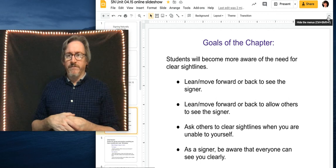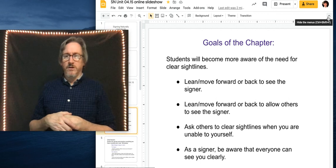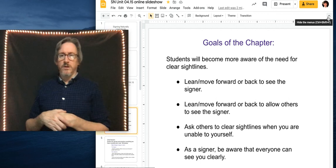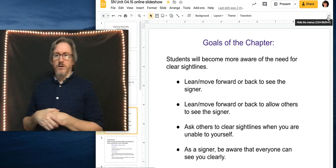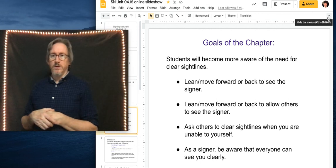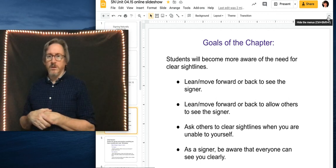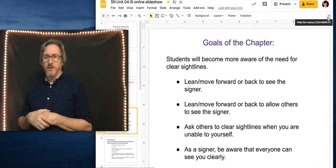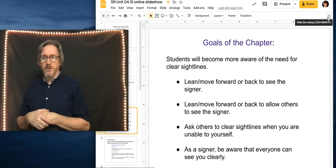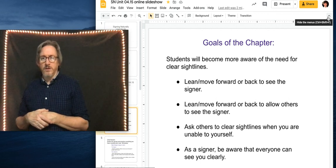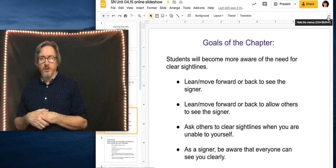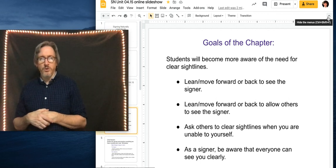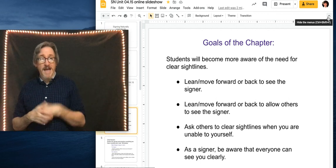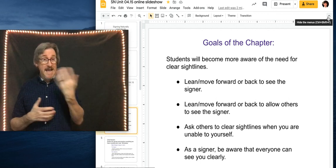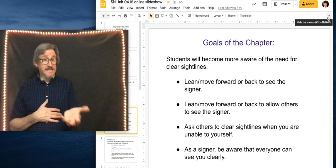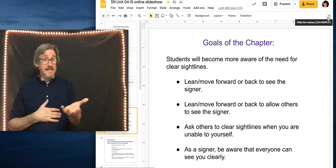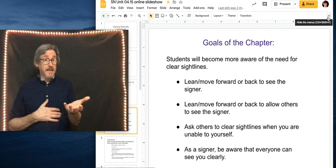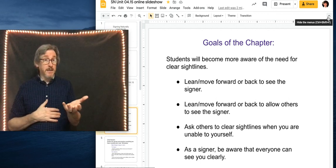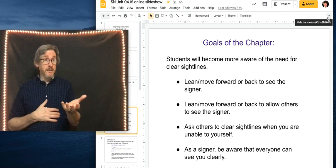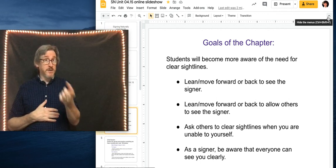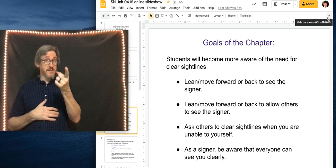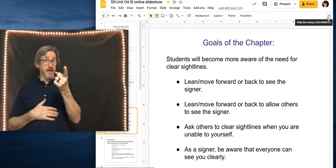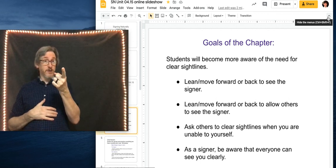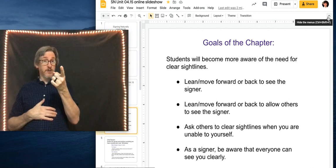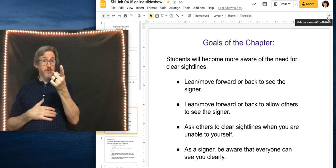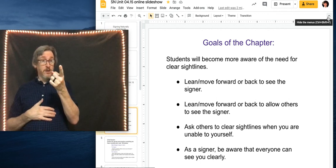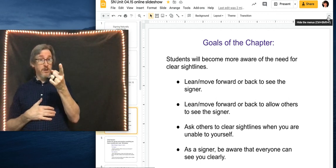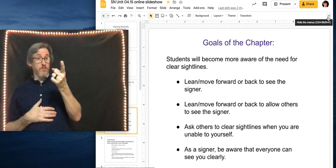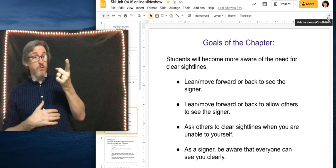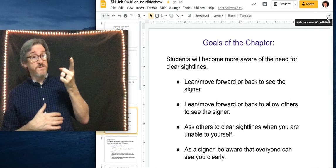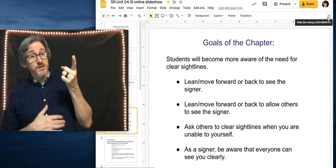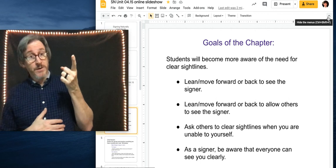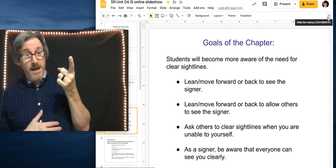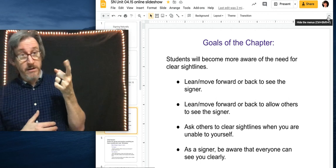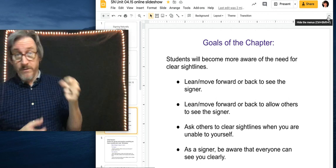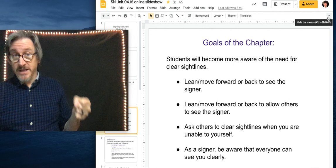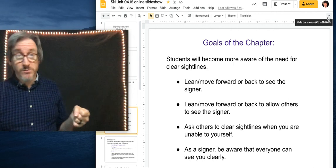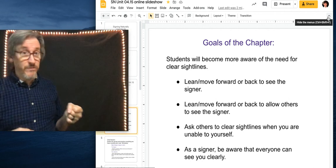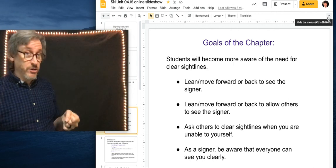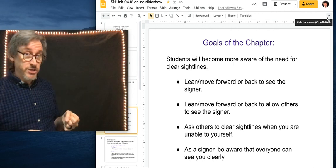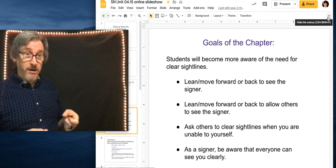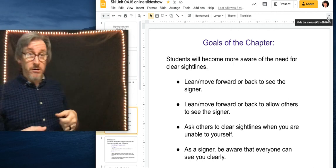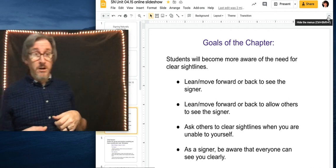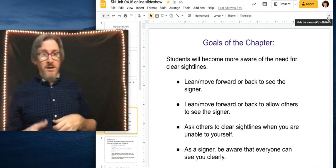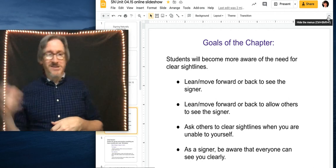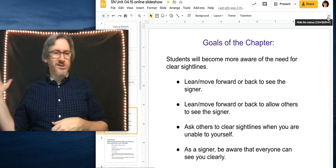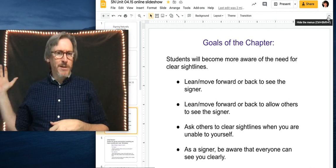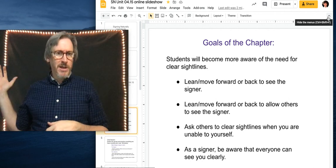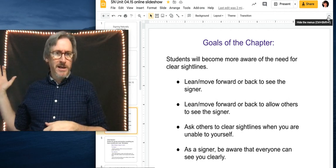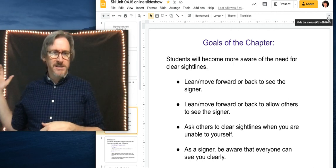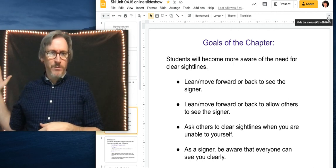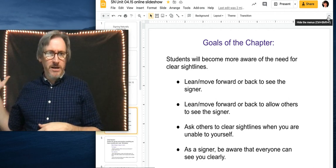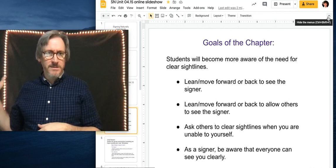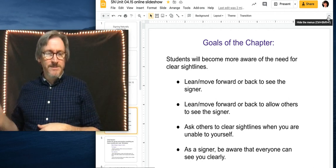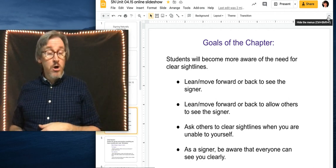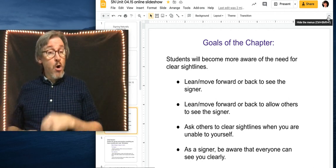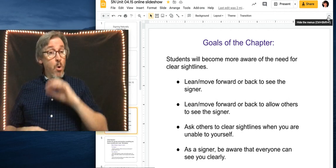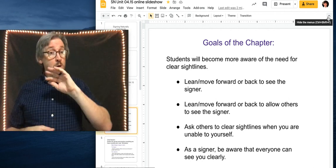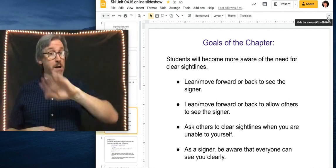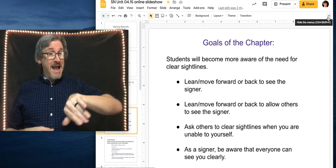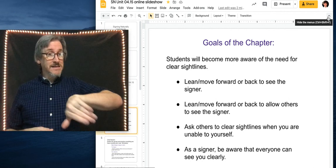If you can't see the signer, move so you can. If it means moving your chair, as long as you're not blocking someone